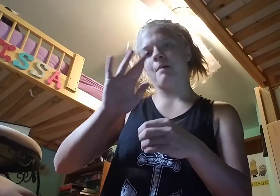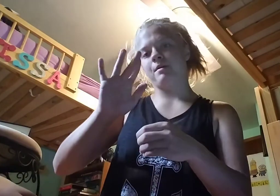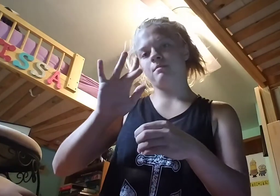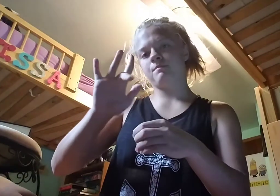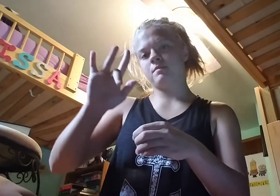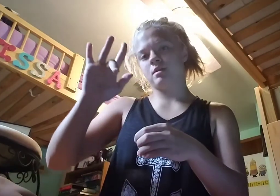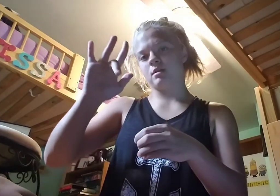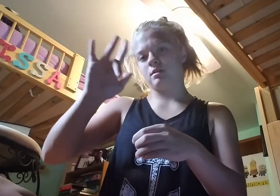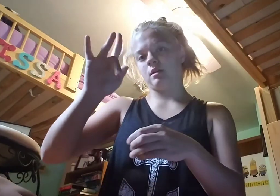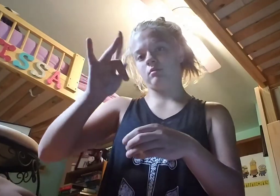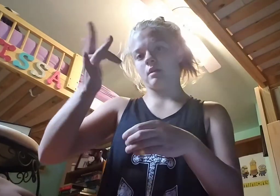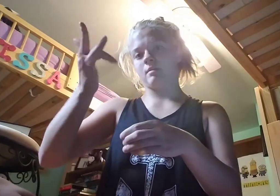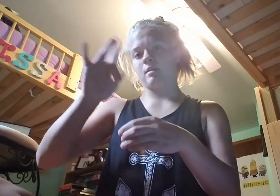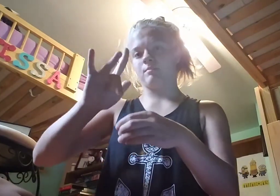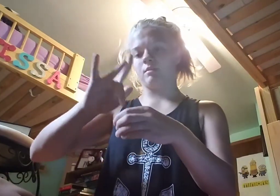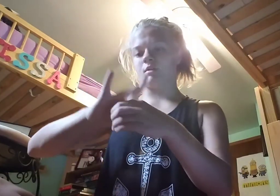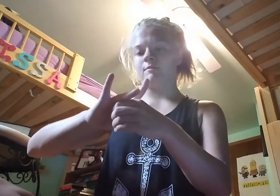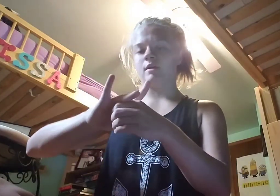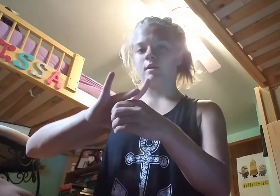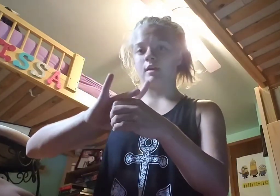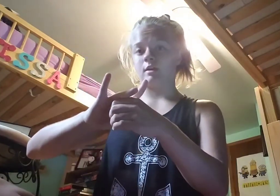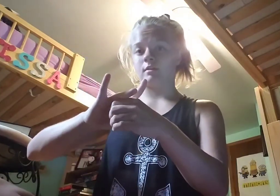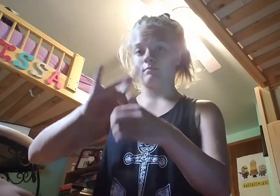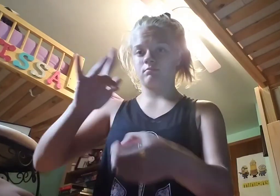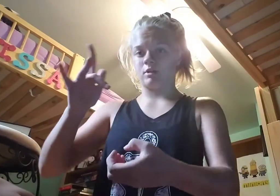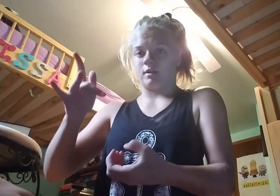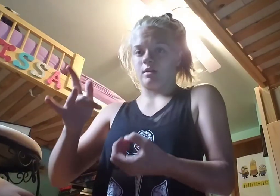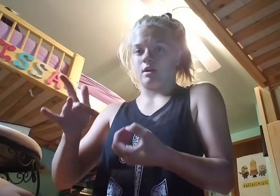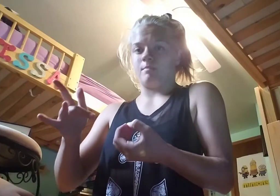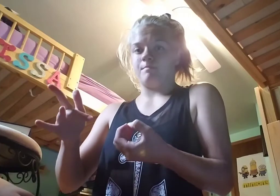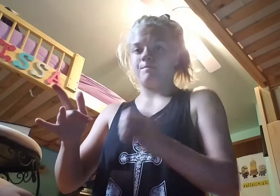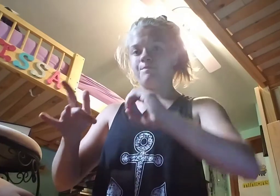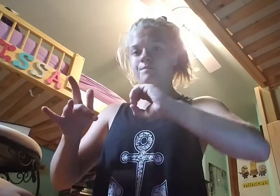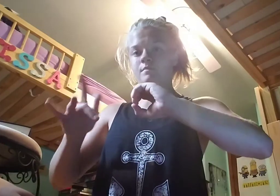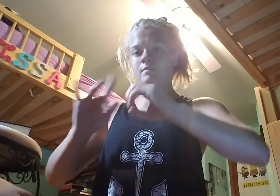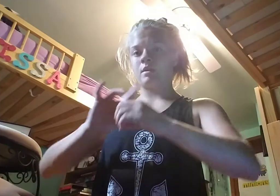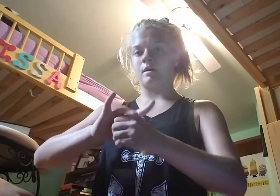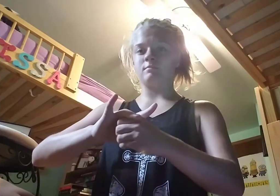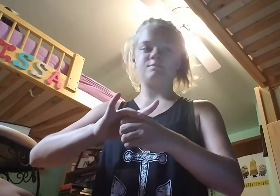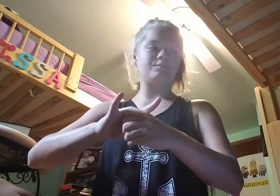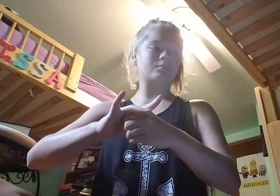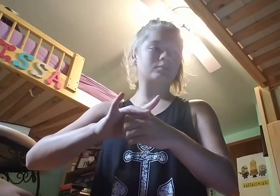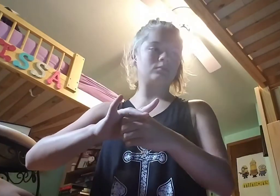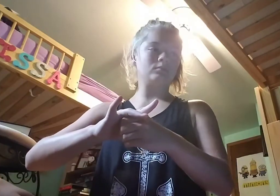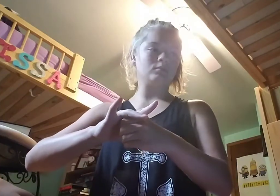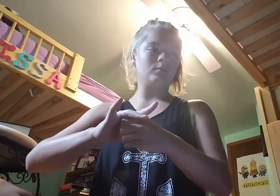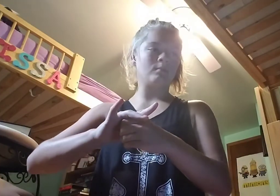Popping, kind of do that. Put your middle finger like in a kind of like a cup.